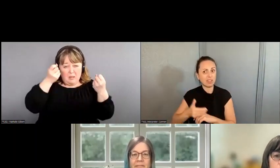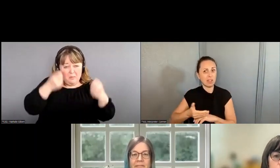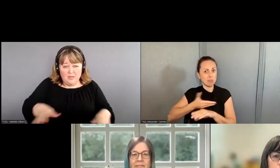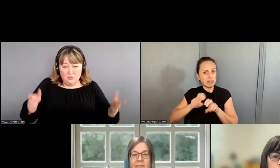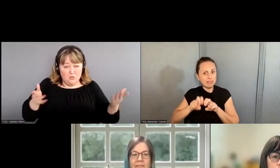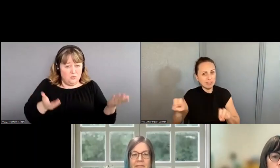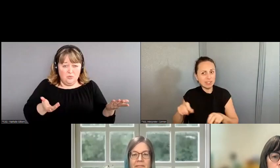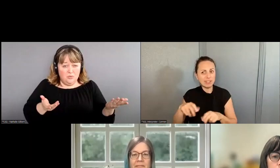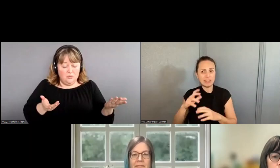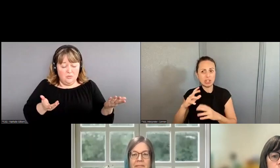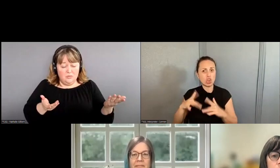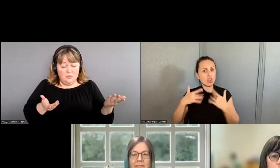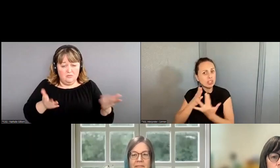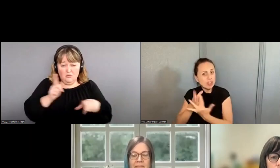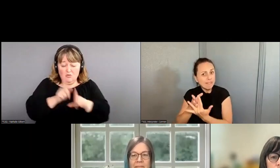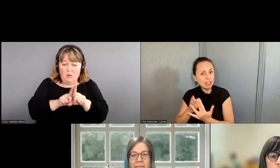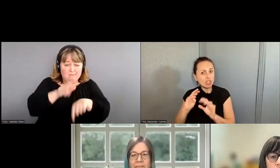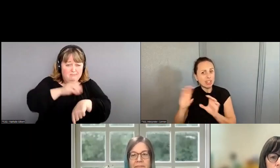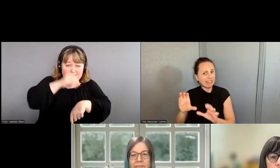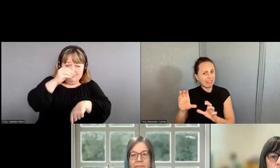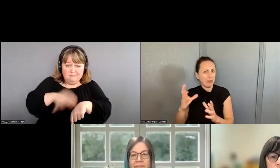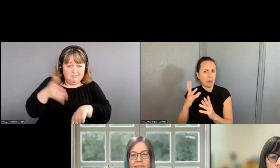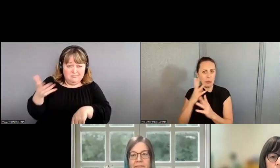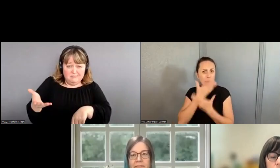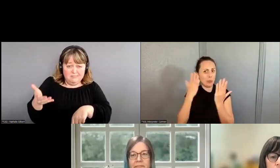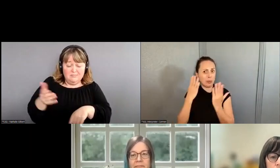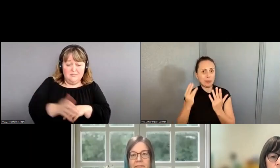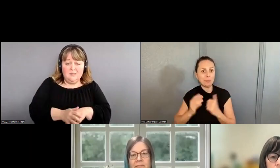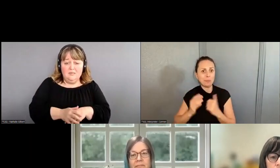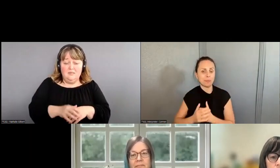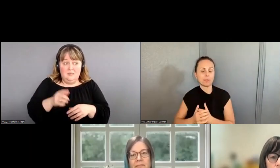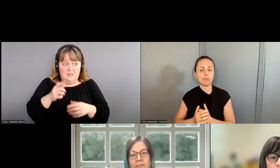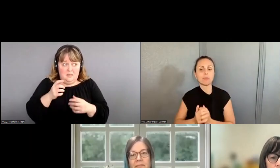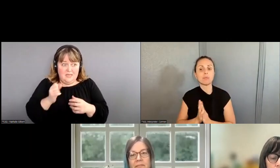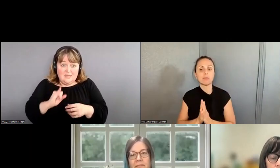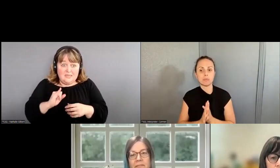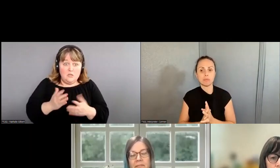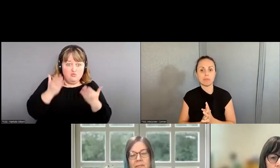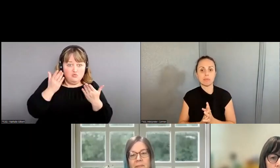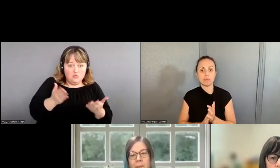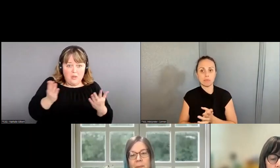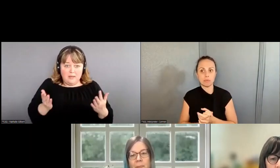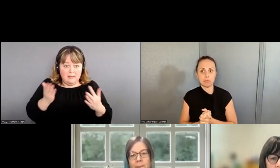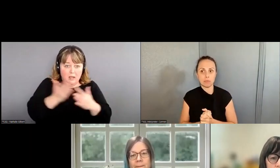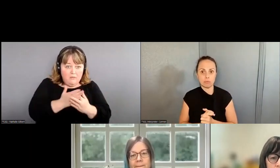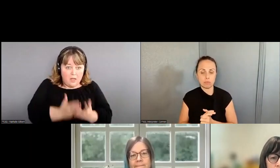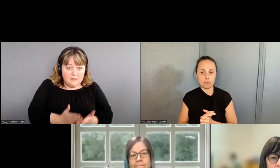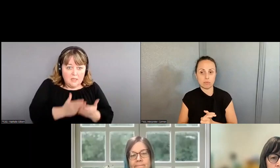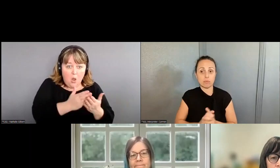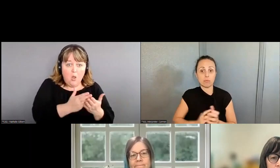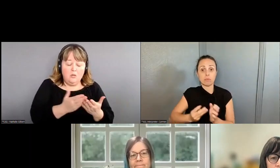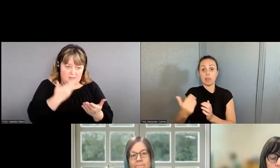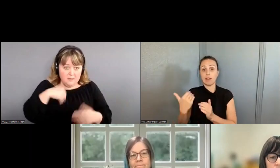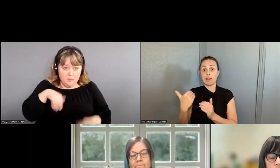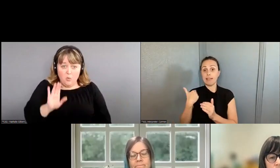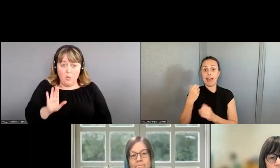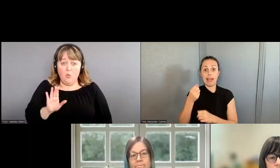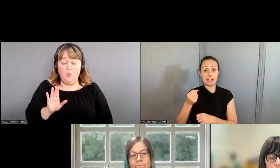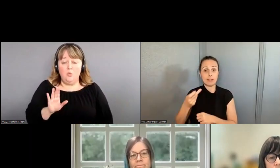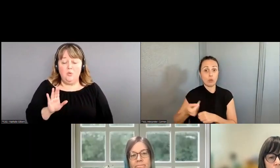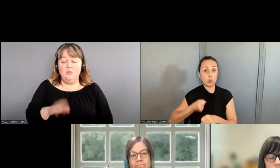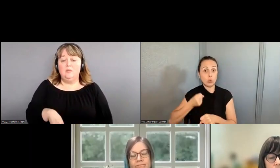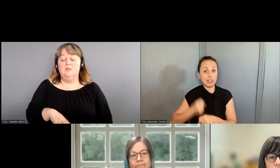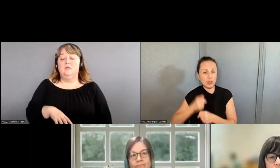early intervention and so on. What we noticed in the last couple of years with